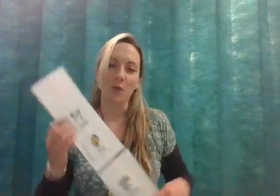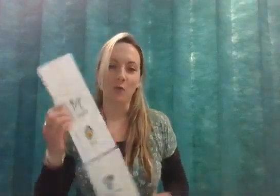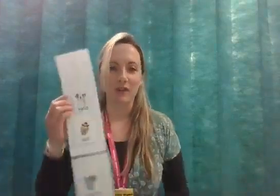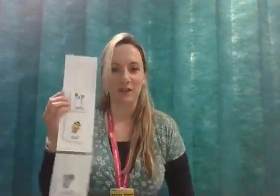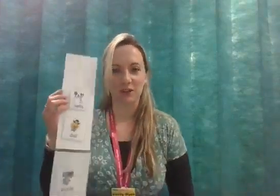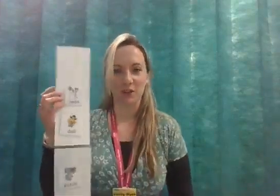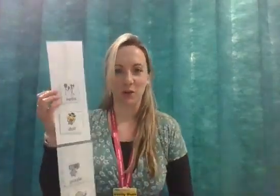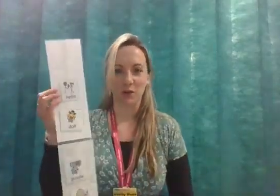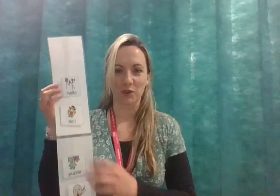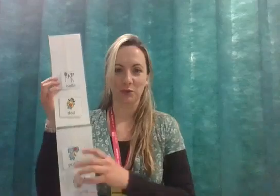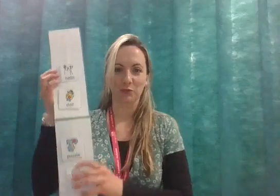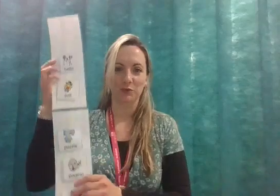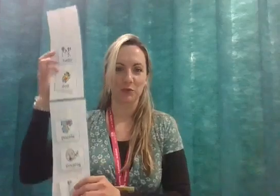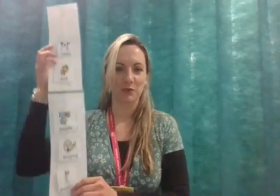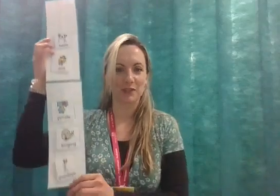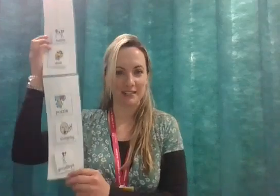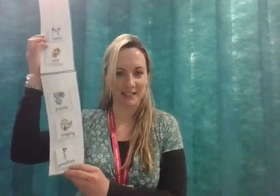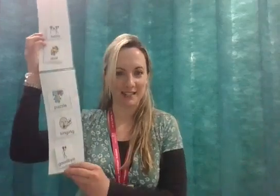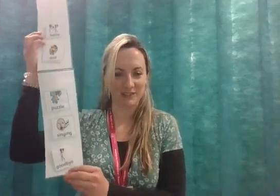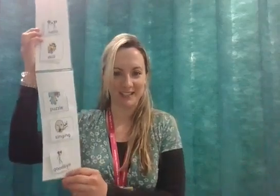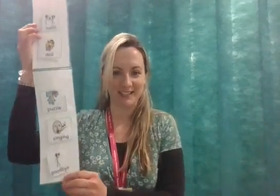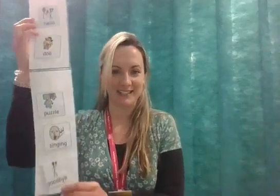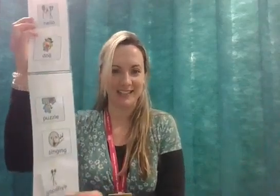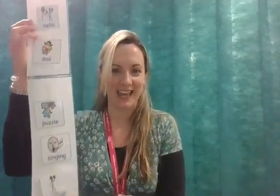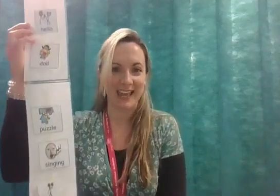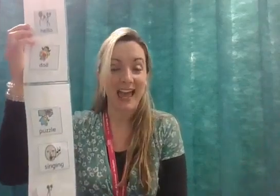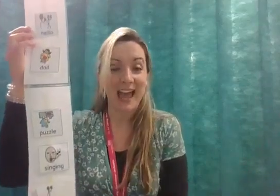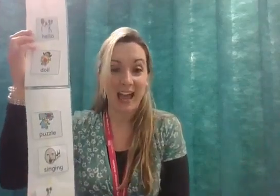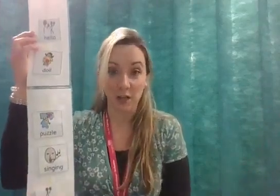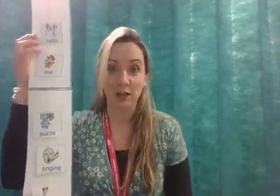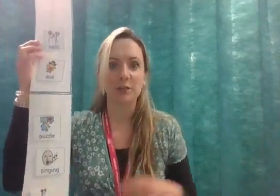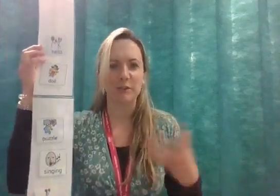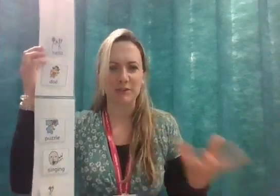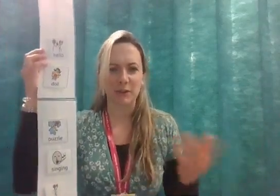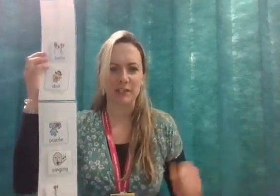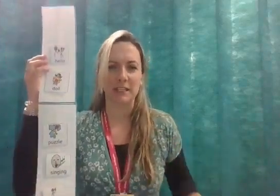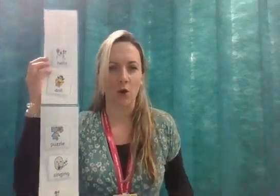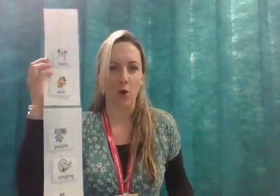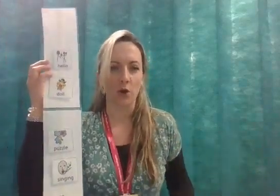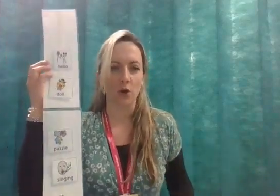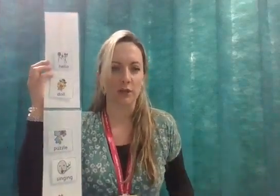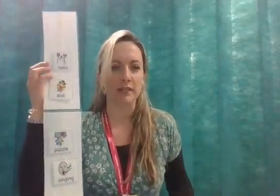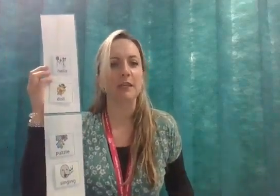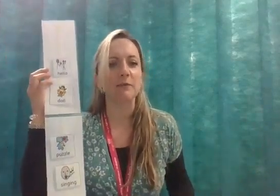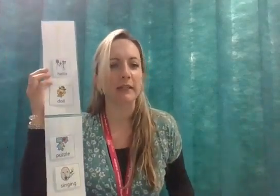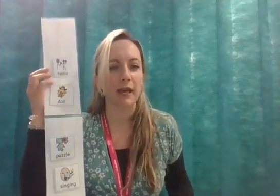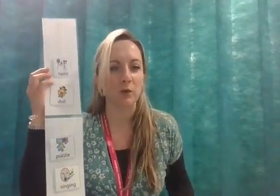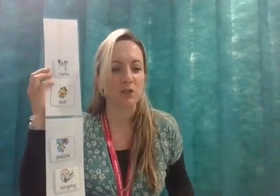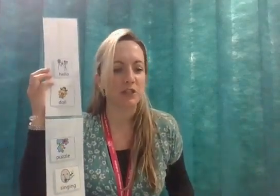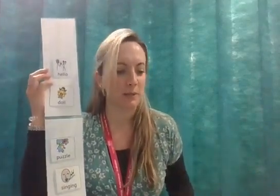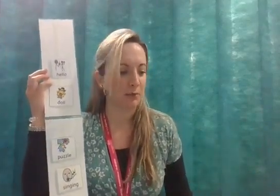we are going to go through these activities today, and I'm going to be focusing on keeping language